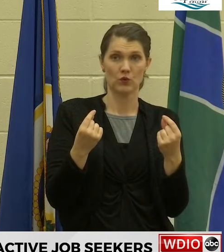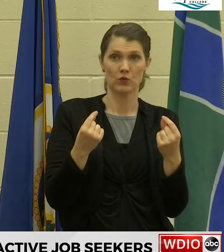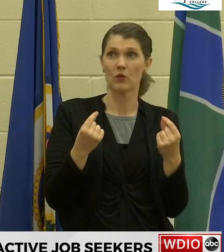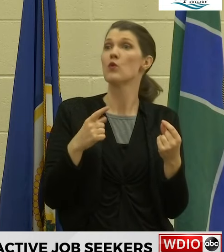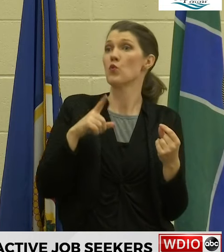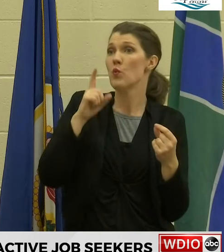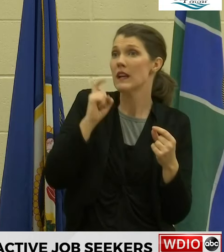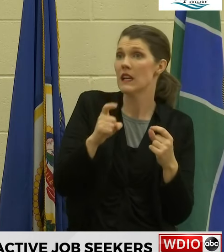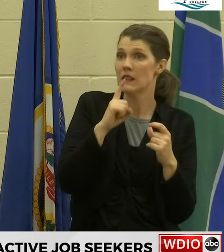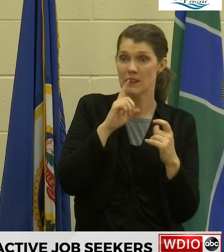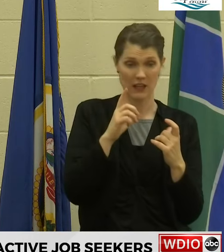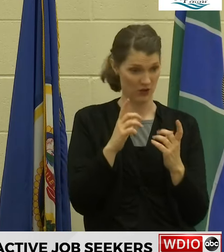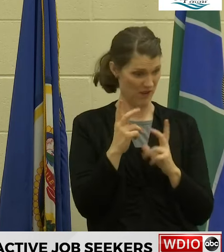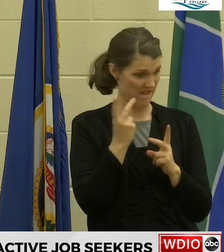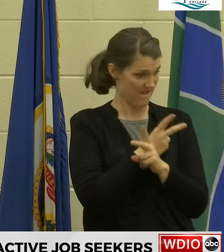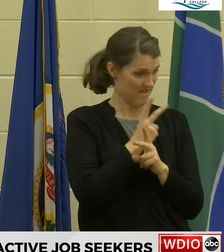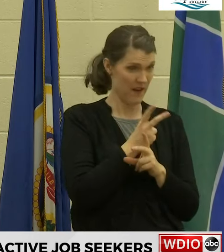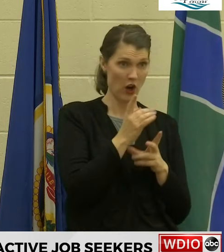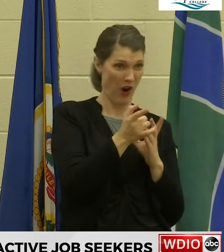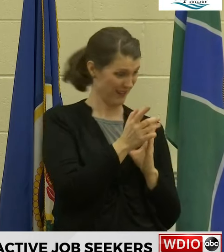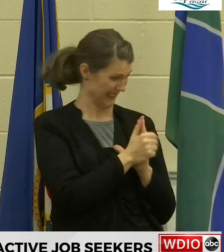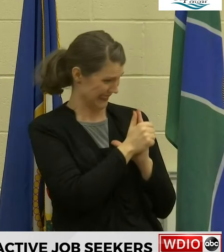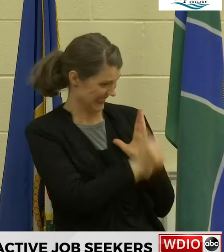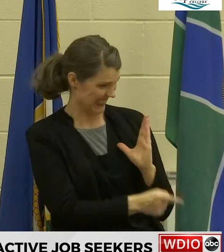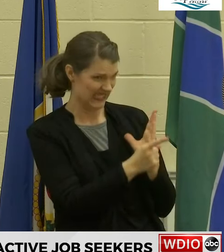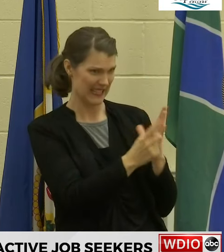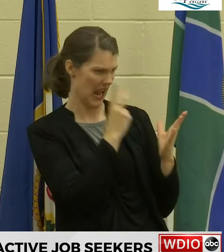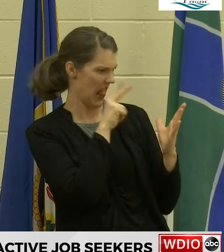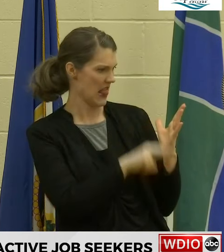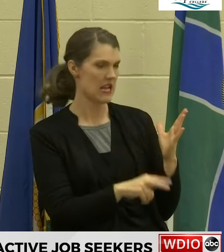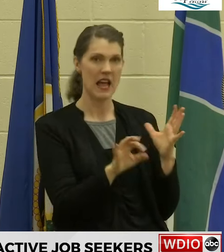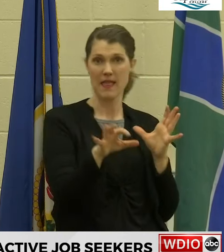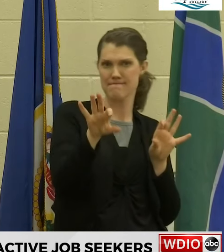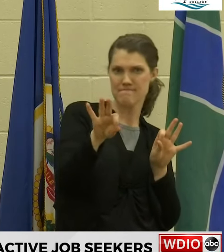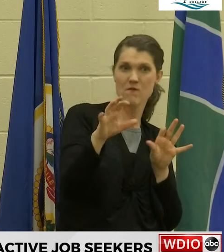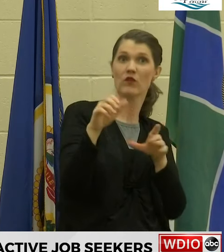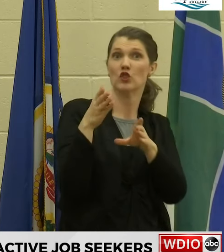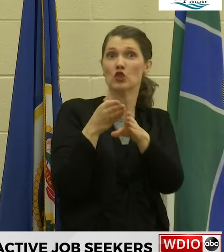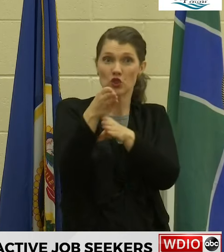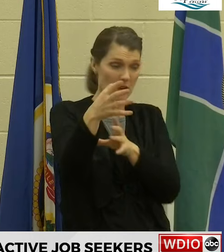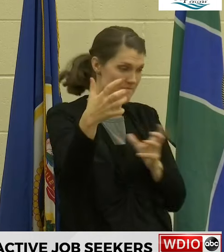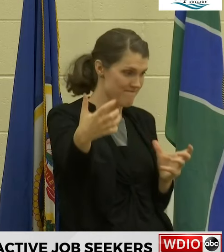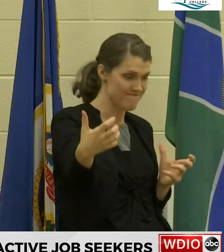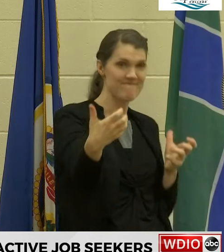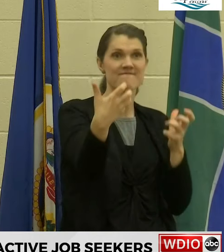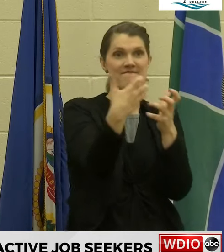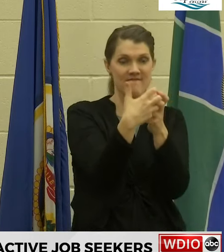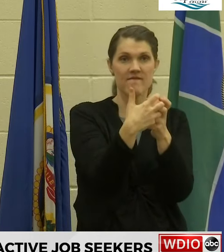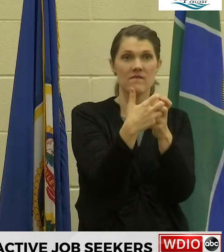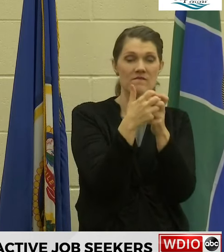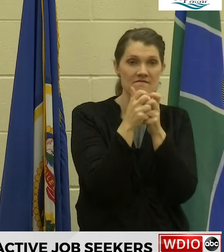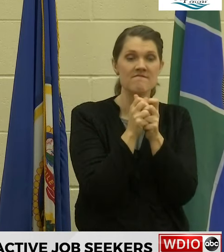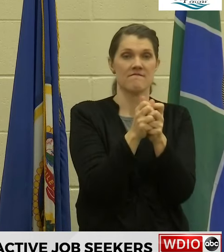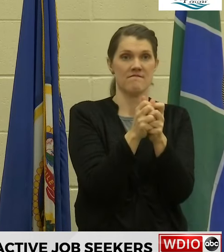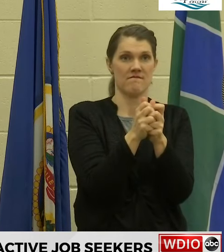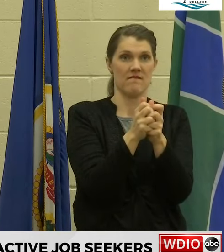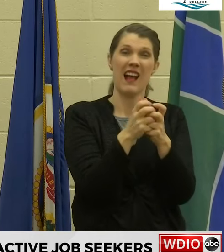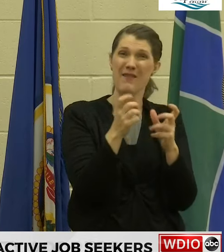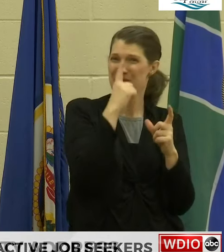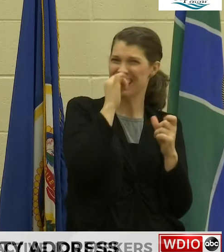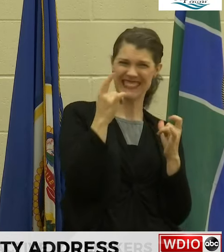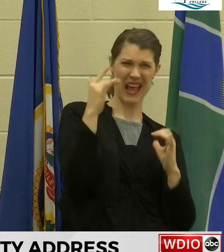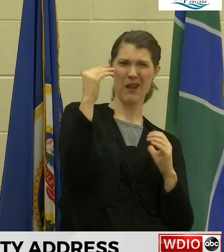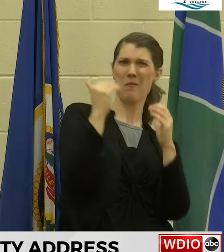We need to build a talent pipeline to fill job vacancies in key sectors of our economy and smash persistent